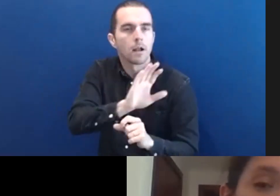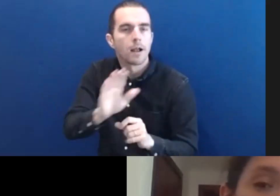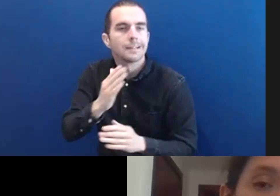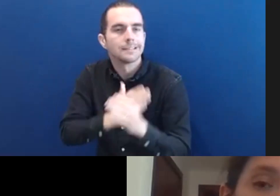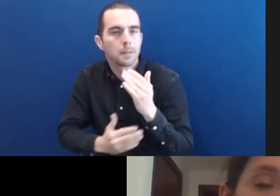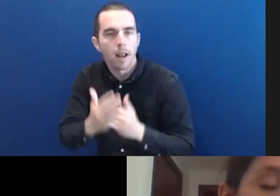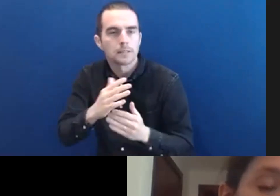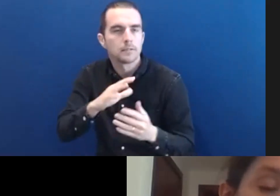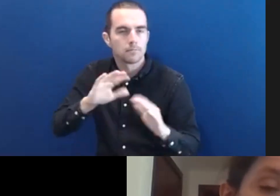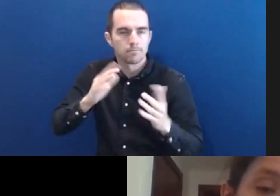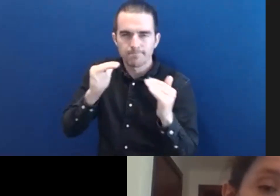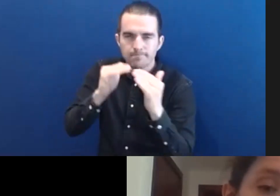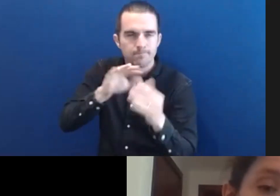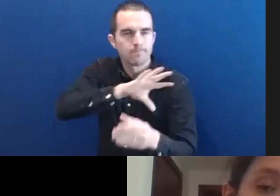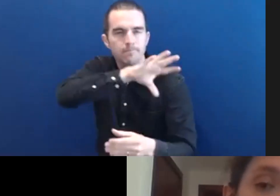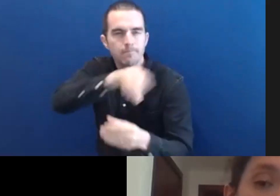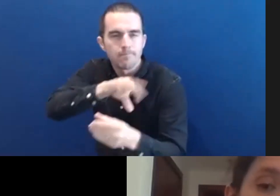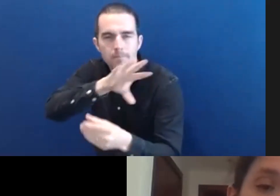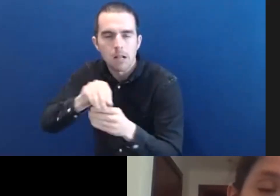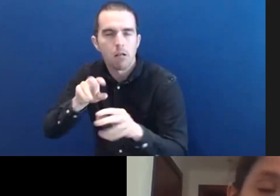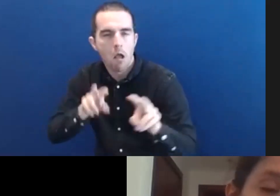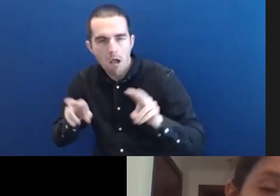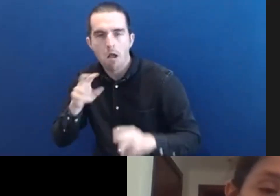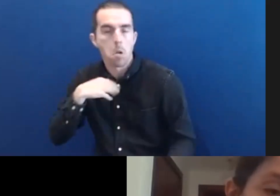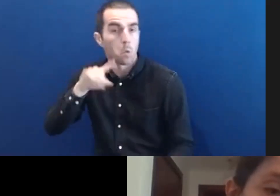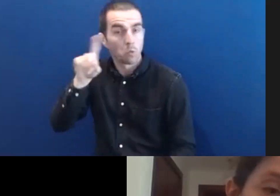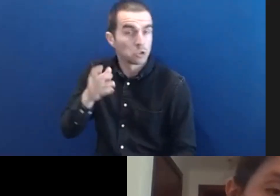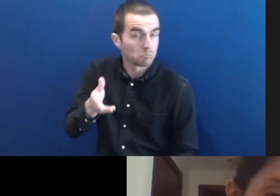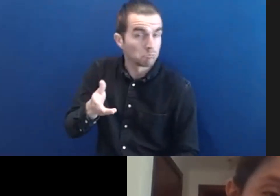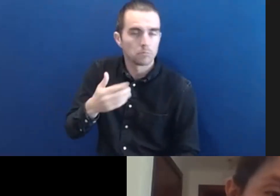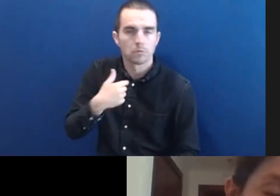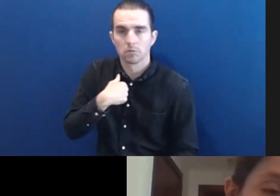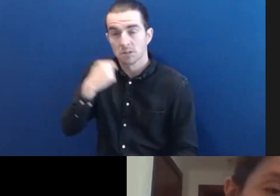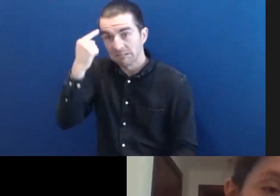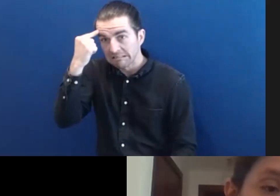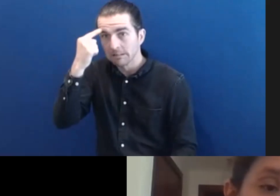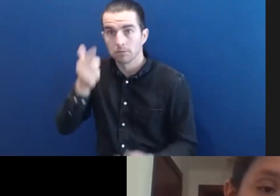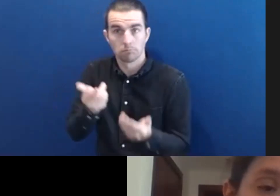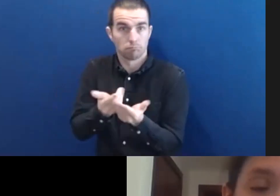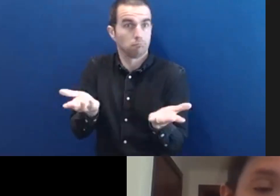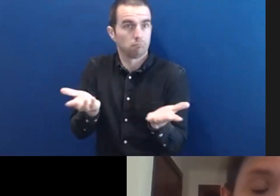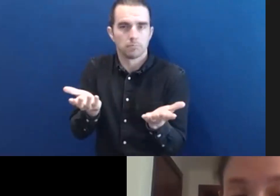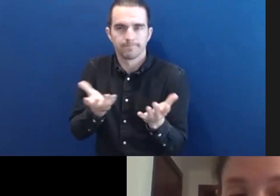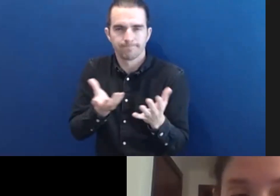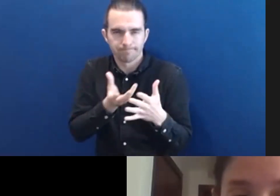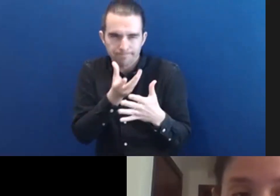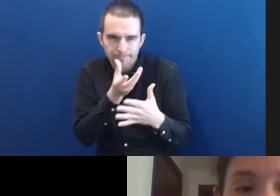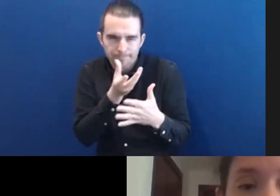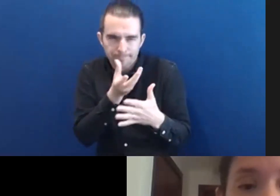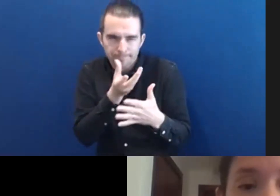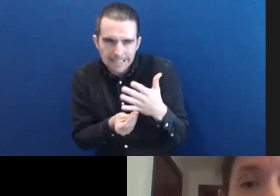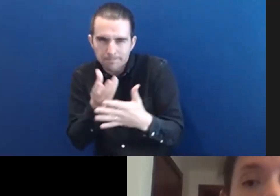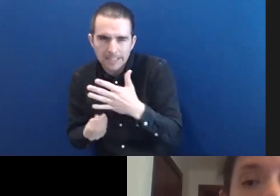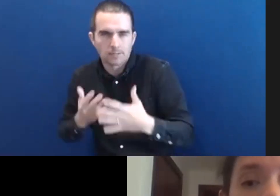think, to be honest, our challenges are sometimes quite basic in terms of just making our materials